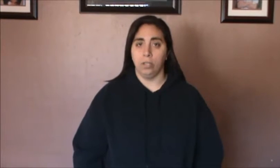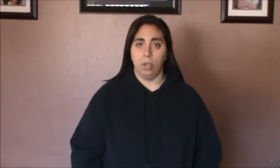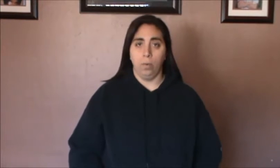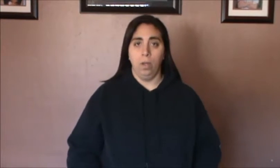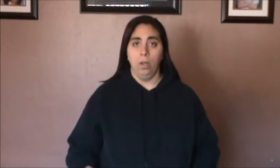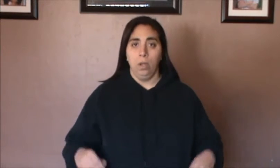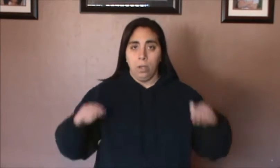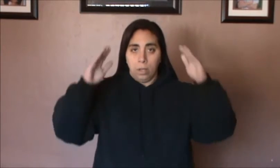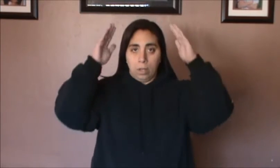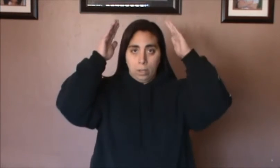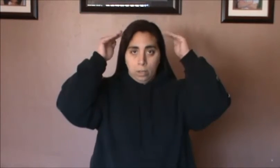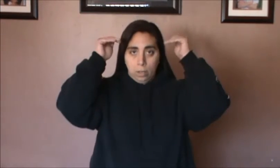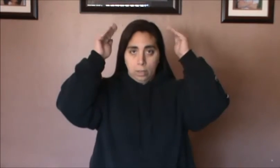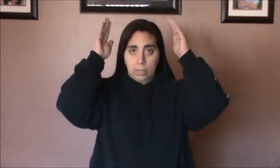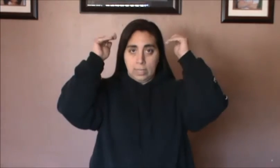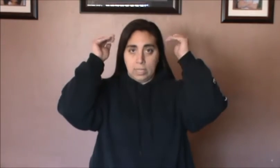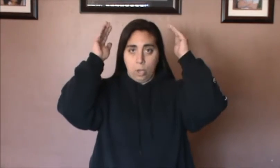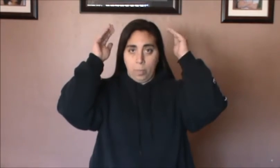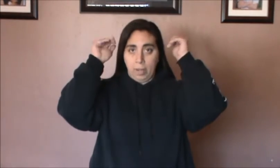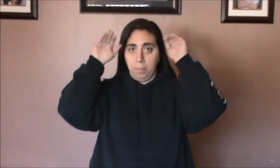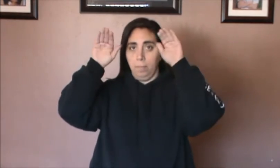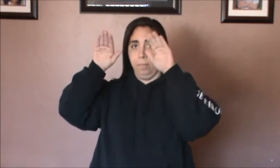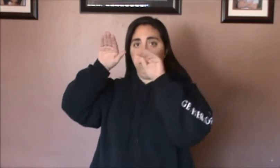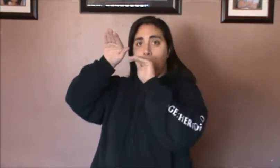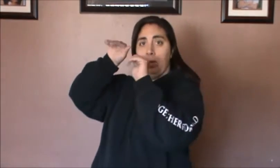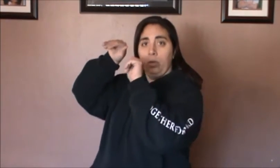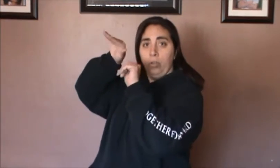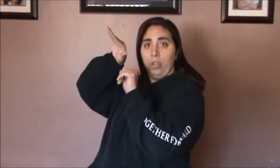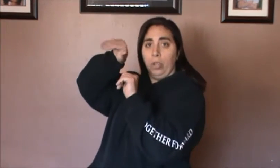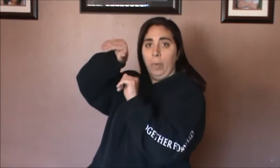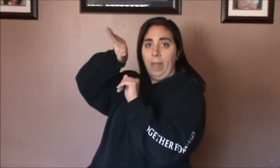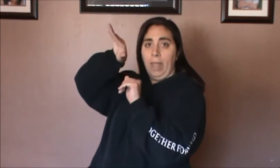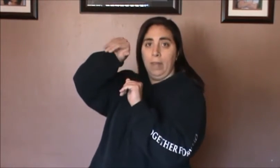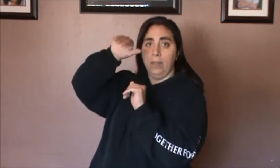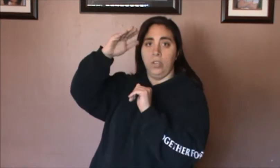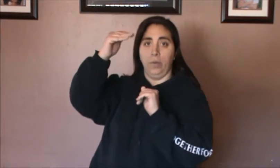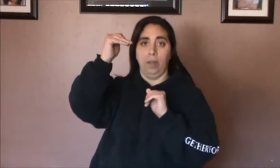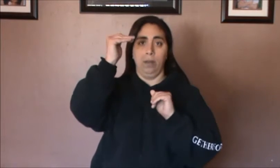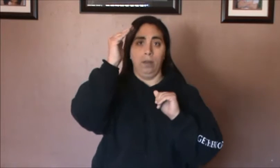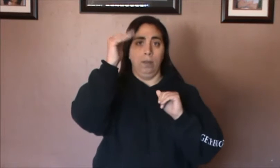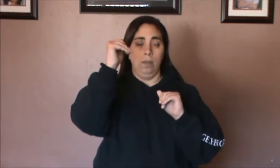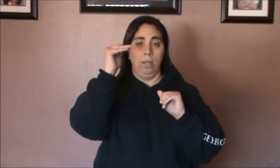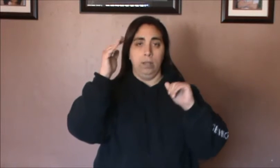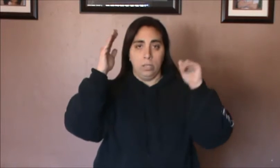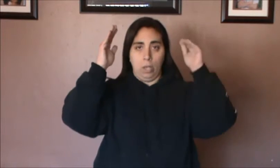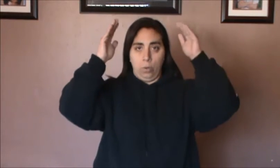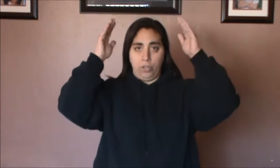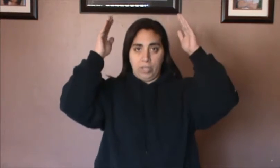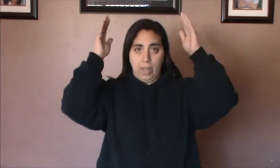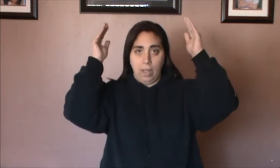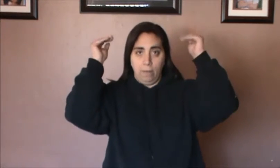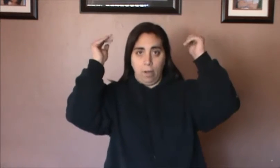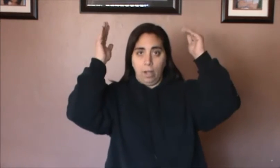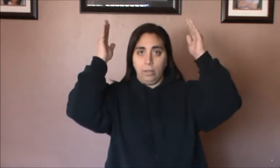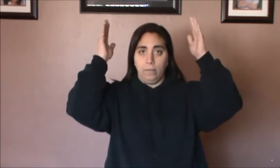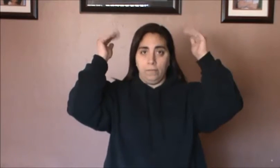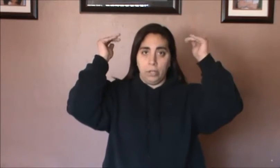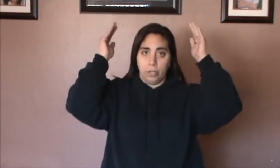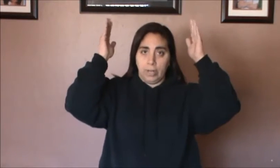So, this is hoping. I'll show you what my hand is doing. So, just think of all of your dreams.